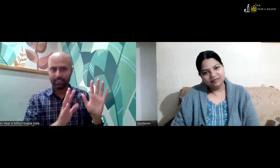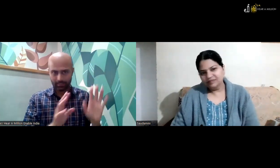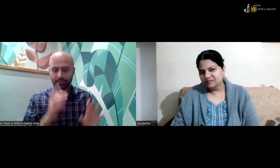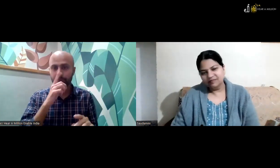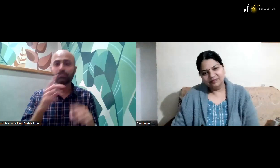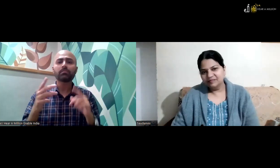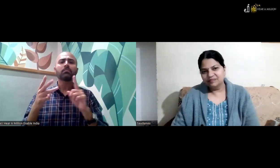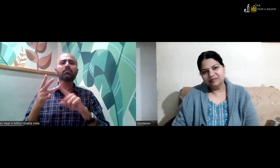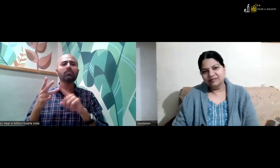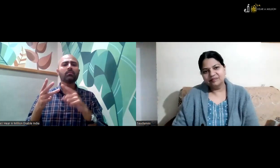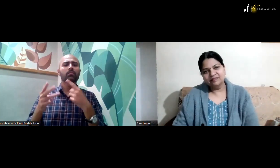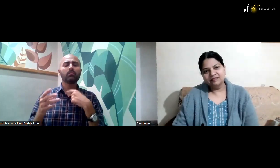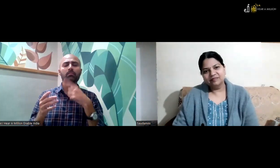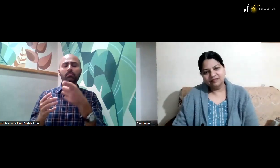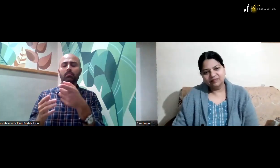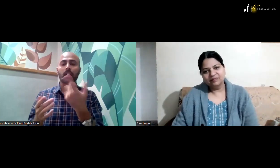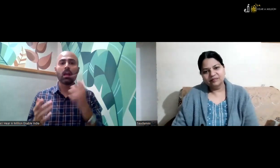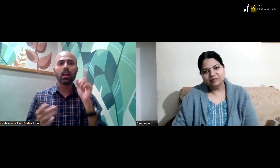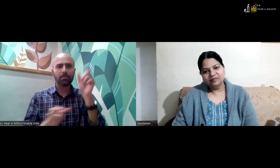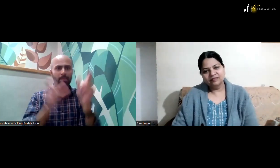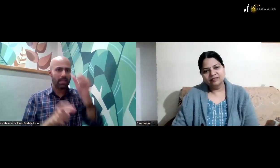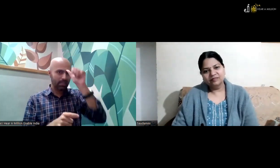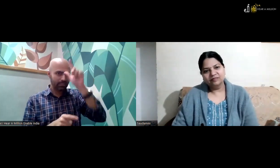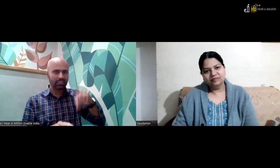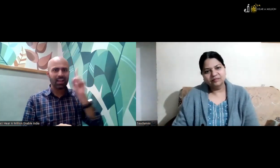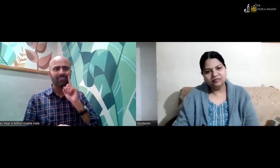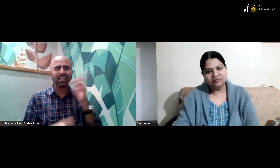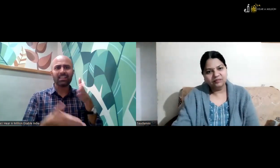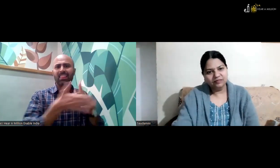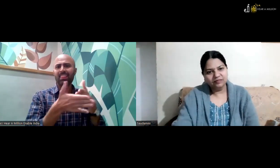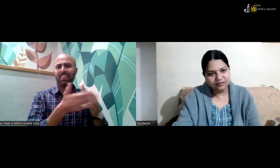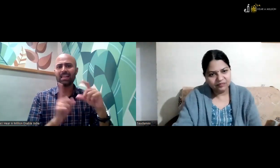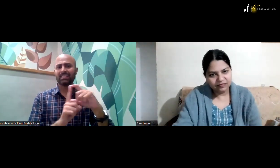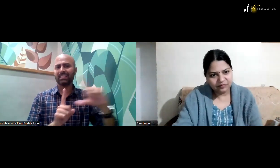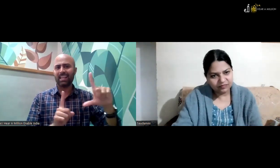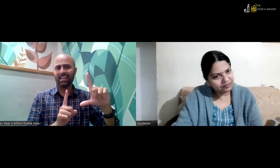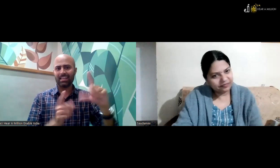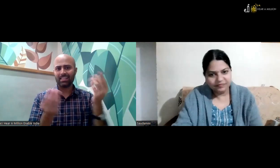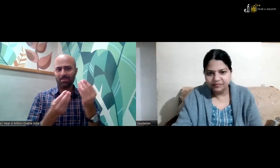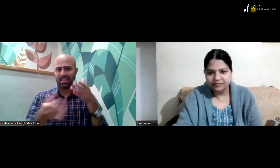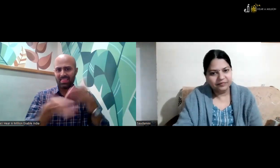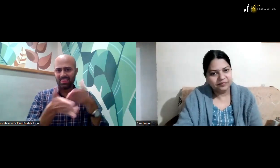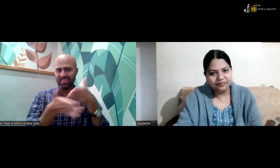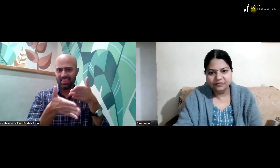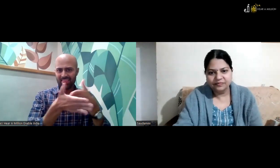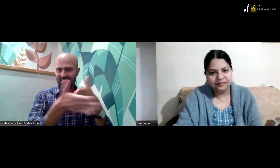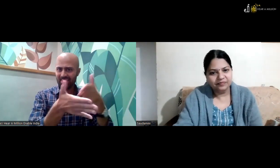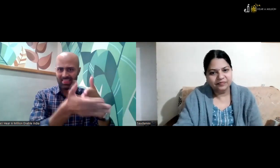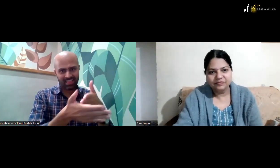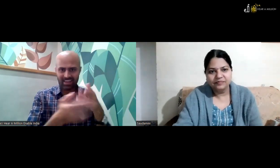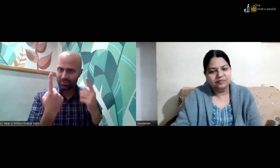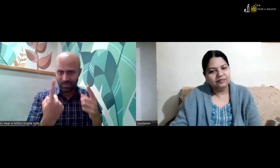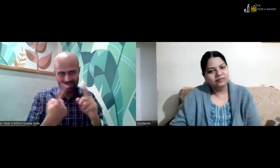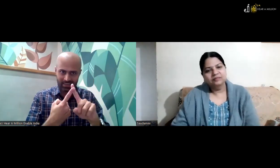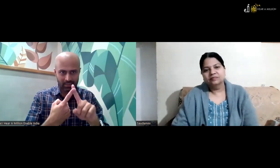was one of the panelists as well. We had the discussion with both of them. So in India, deaf people are quite